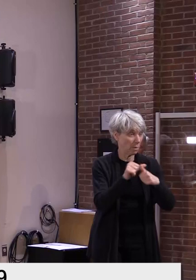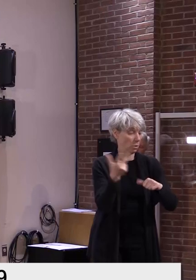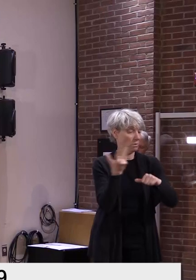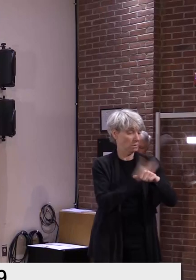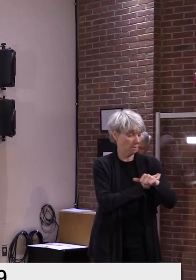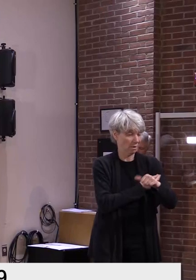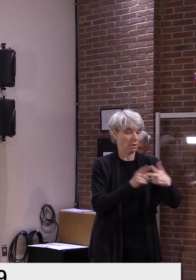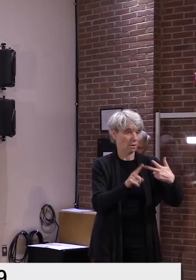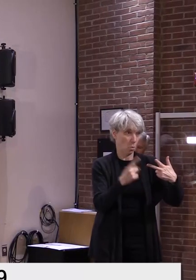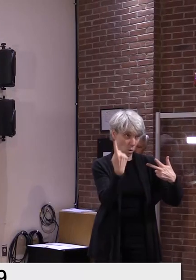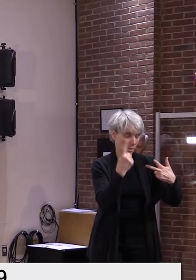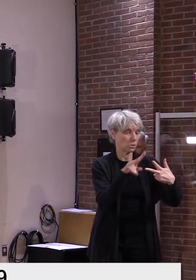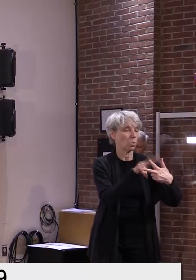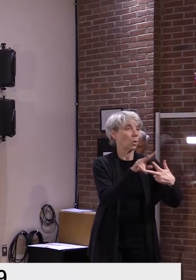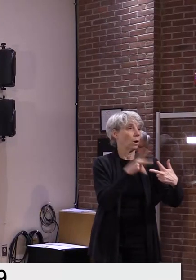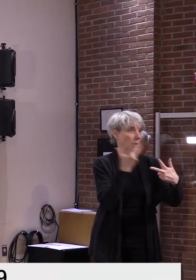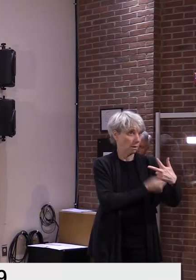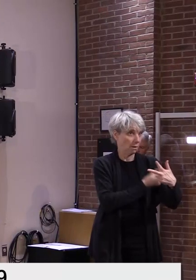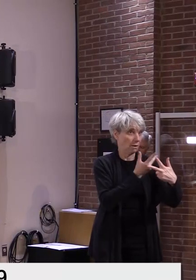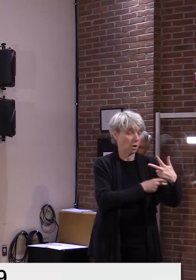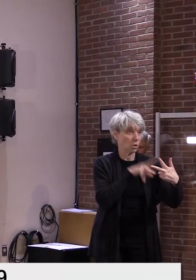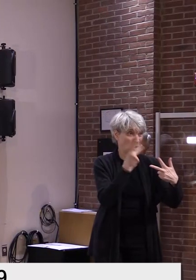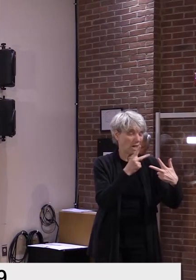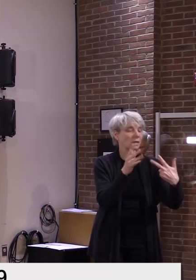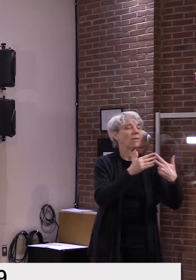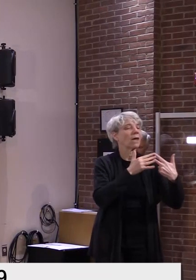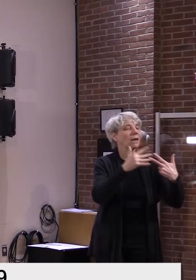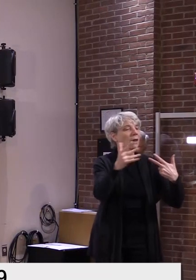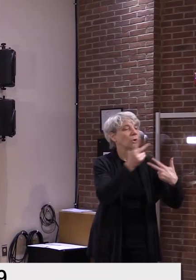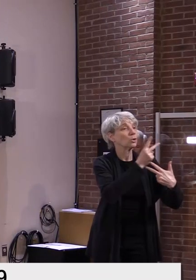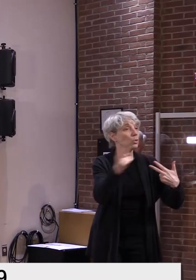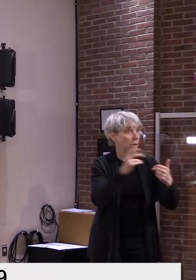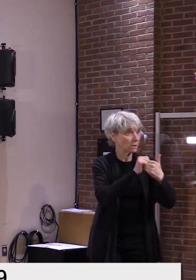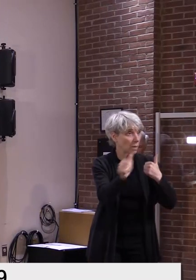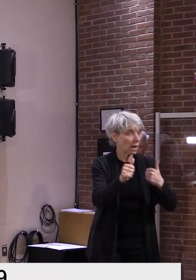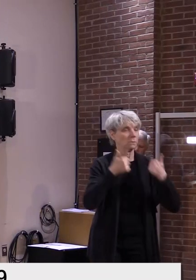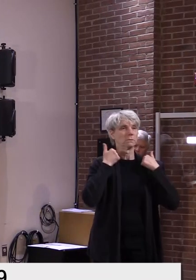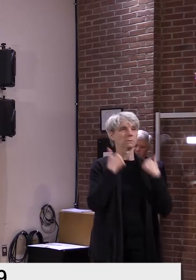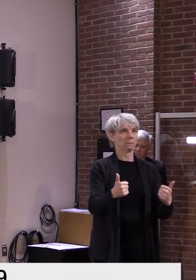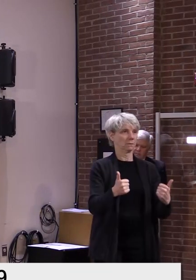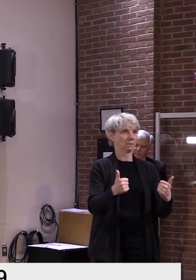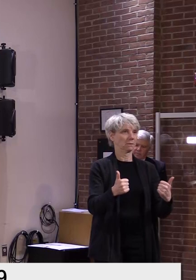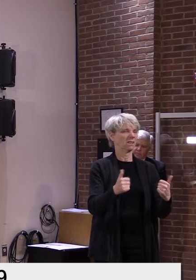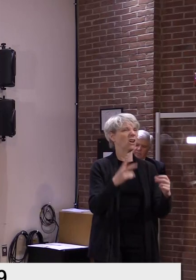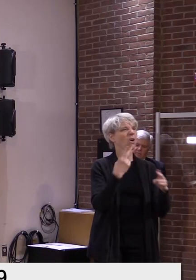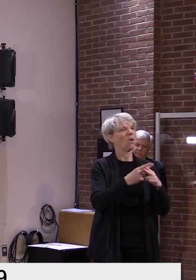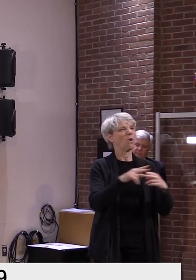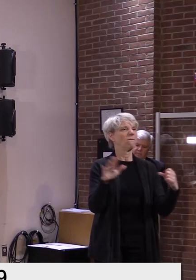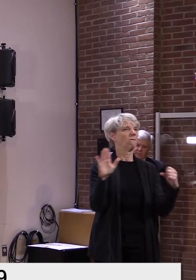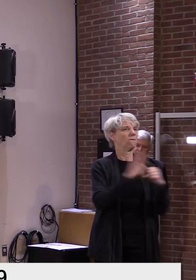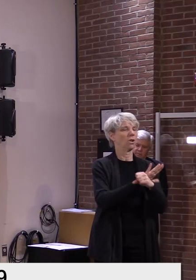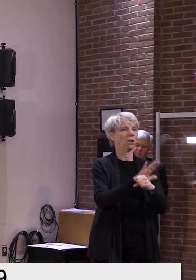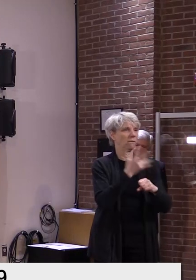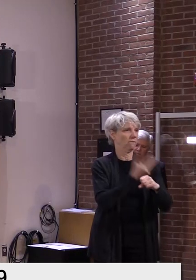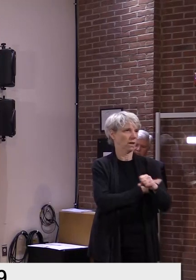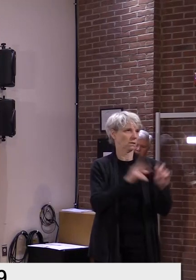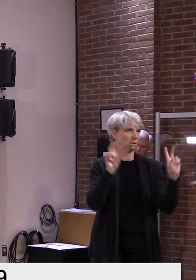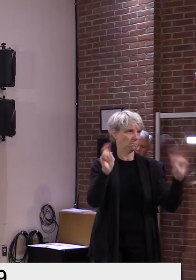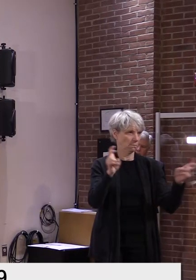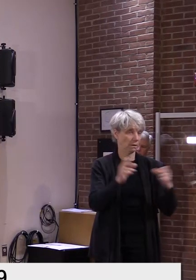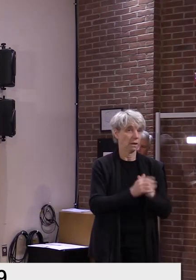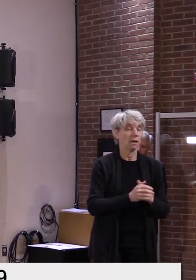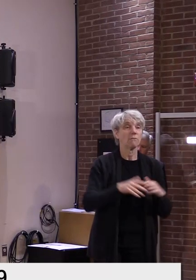dose. So if you don't already have an appointment or plans to walk in for that second dose, do it